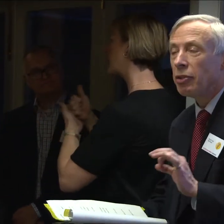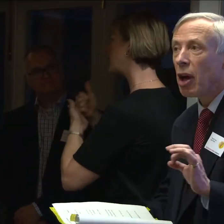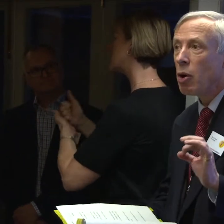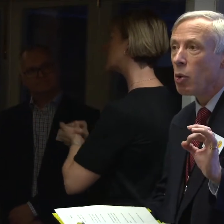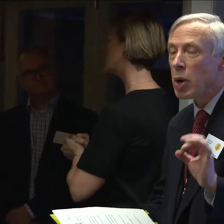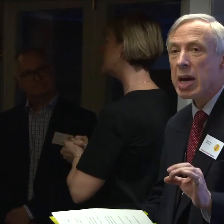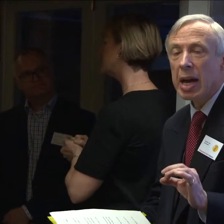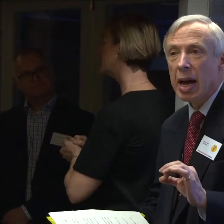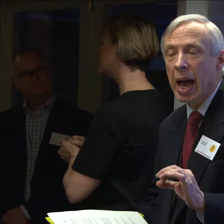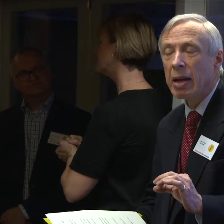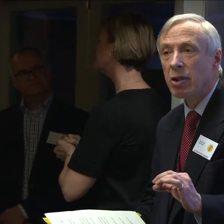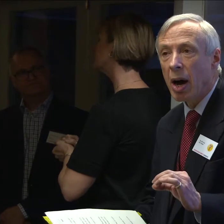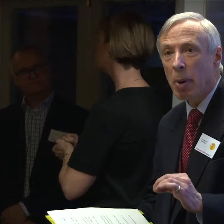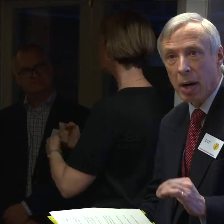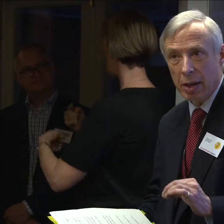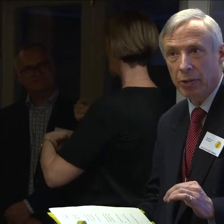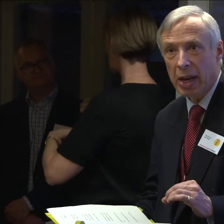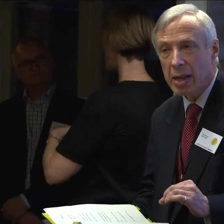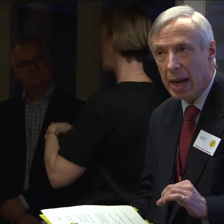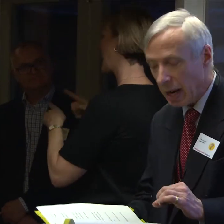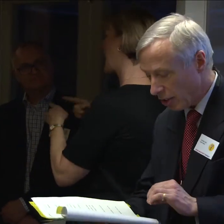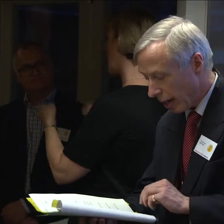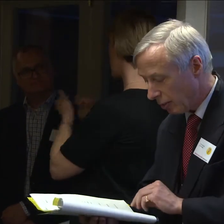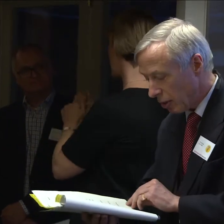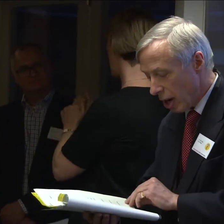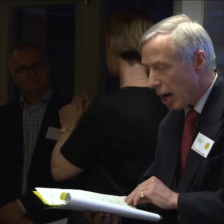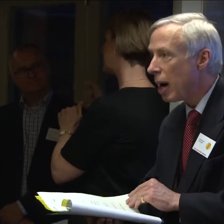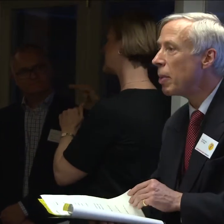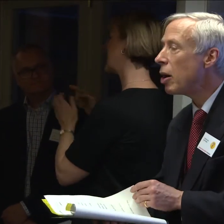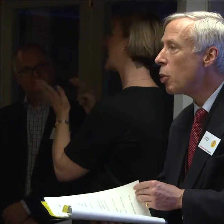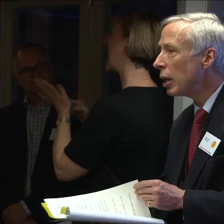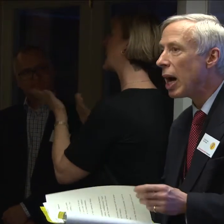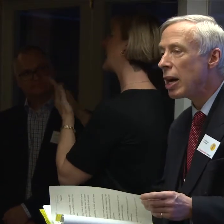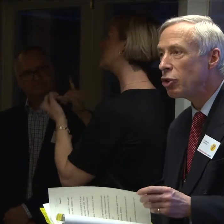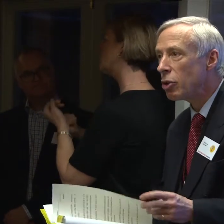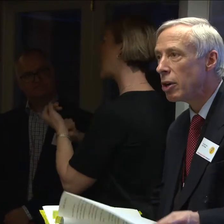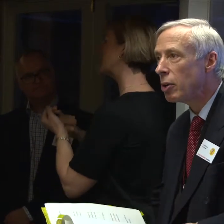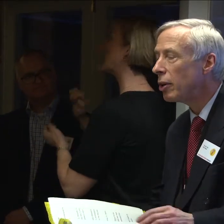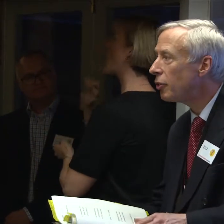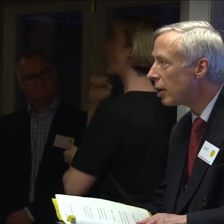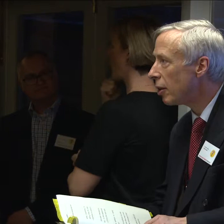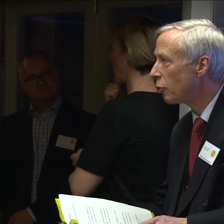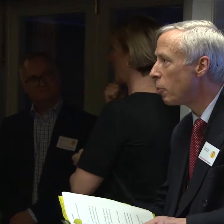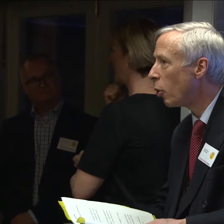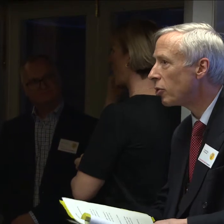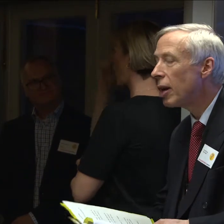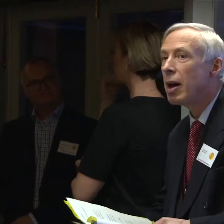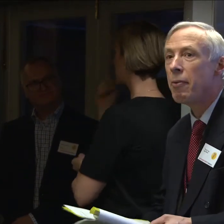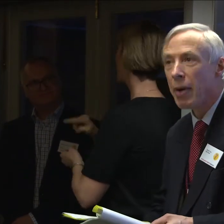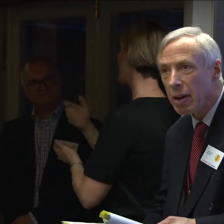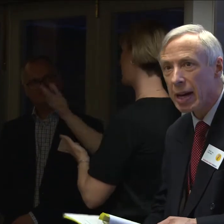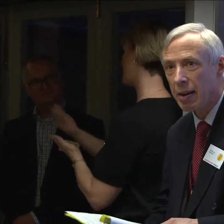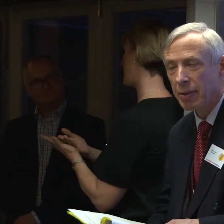So we and our partners in the NHS will, I assure you, consider this report